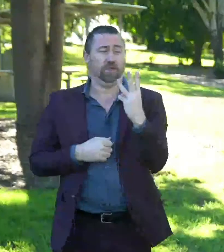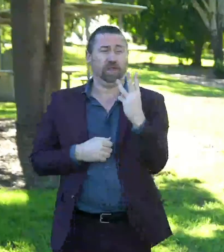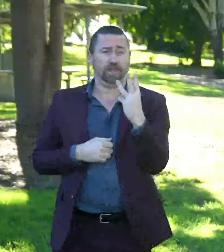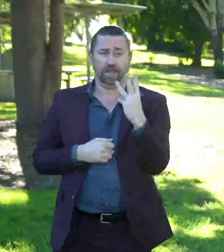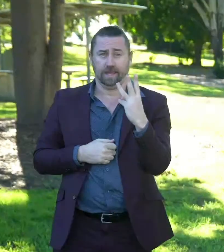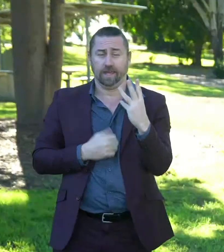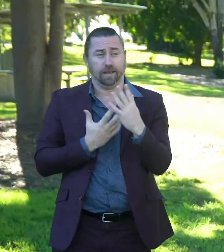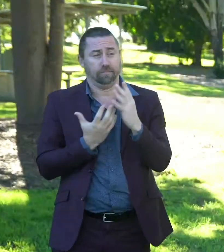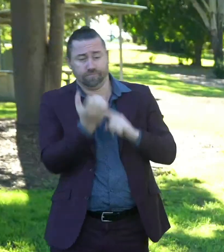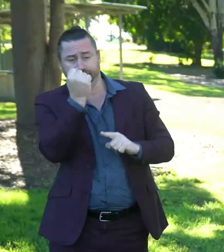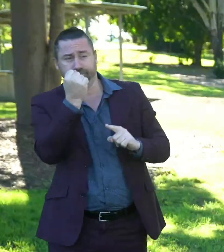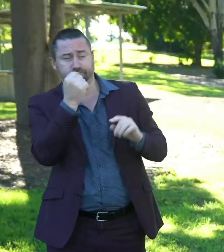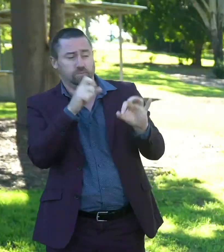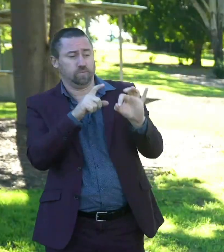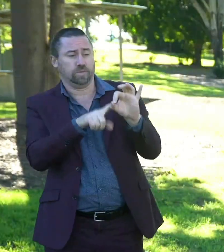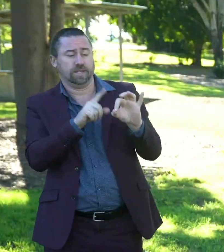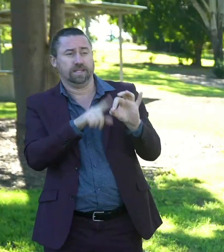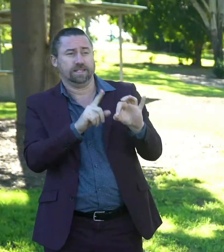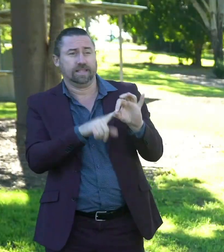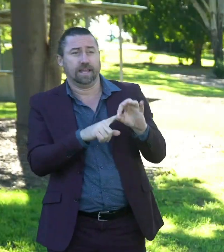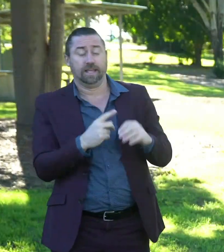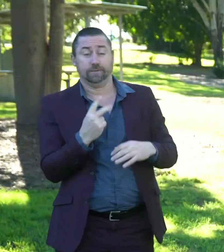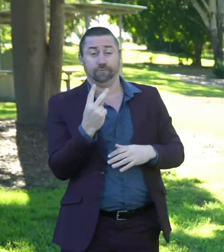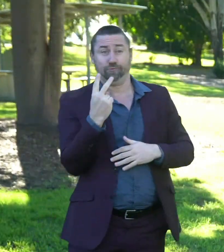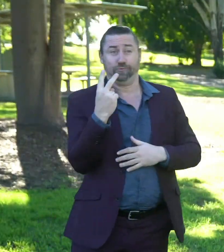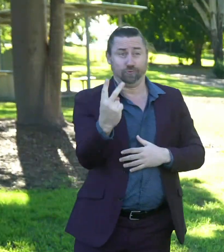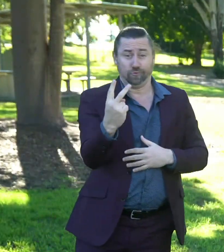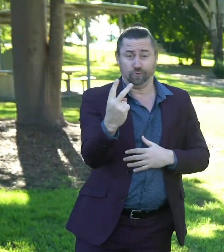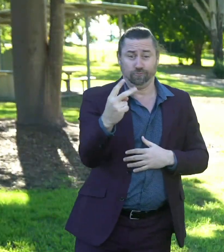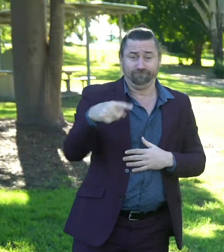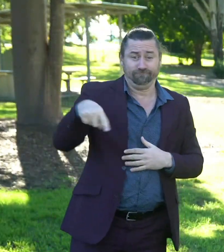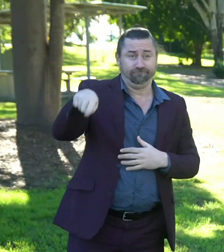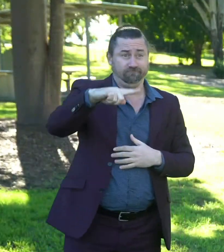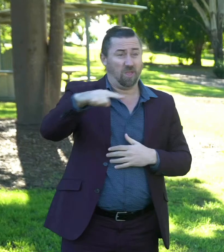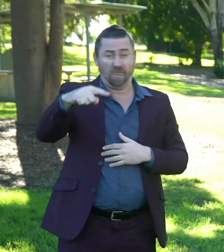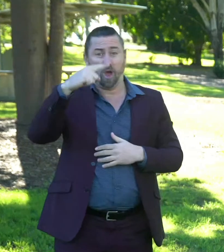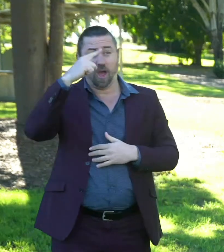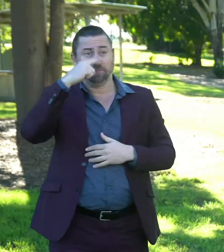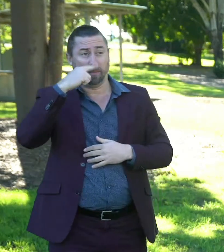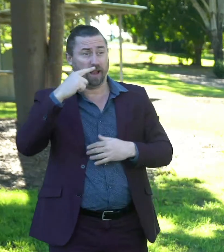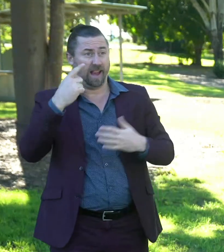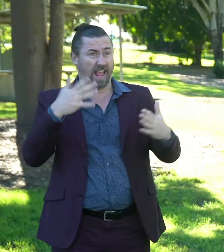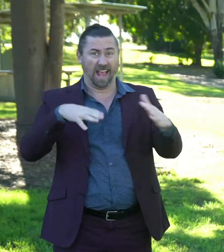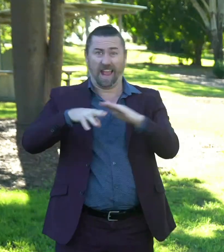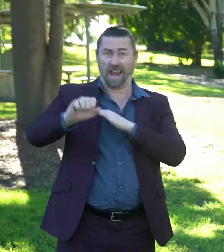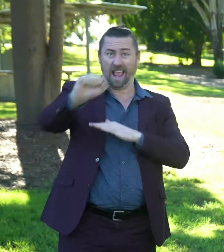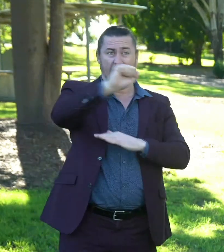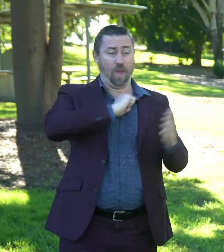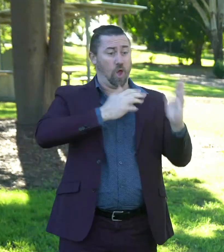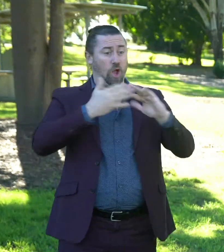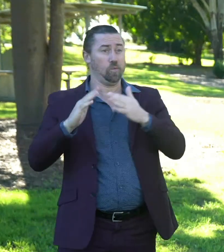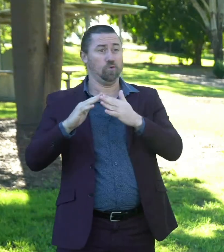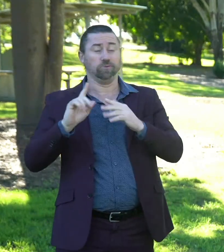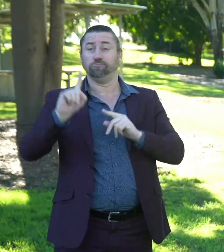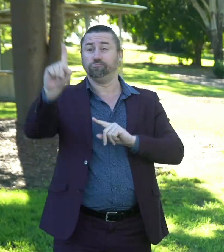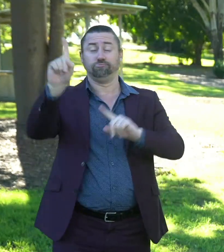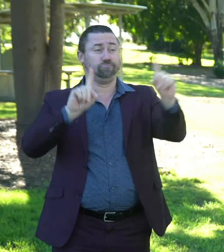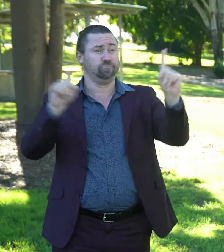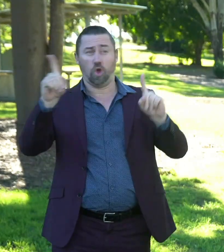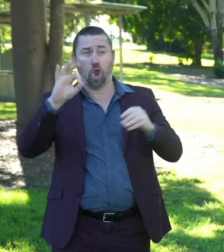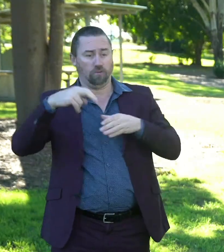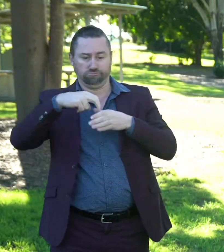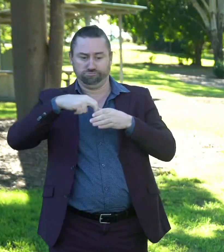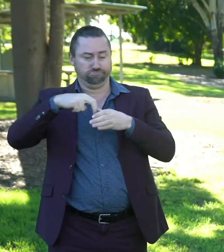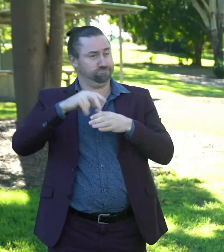in Queensland overnight, 2 of them detected in people who were out and about in the community. They weren't in